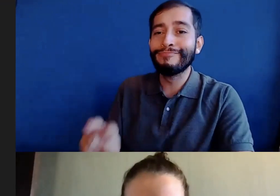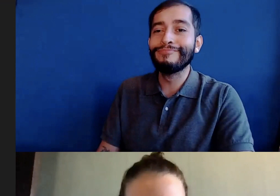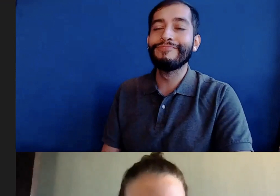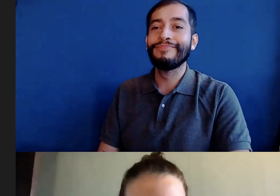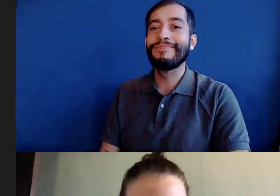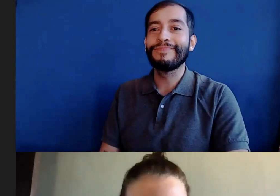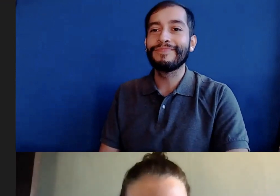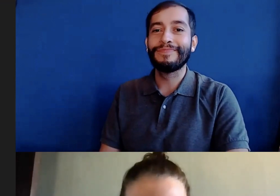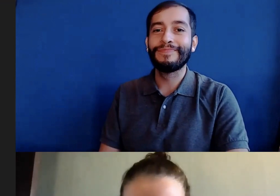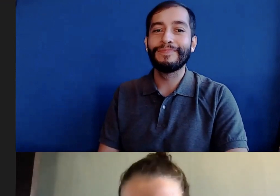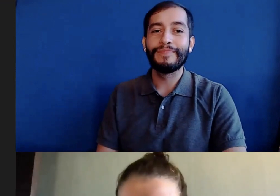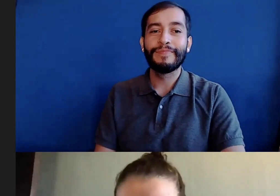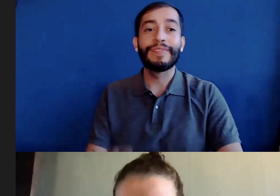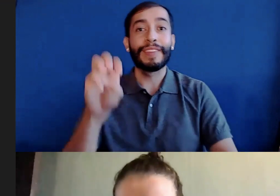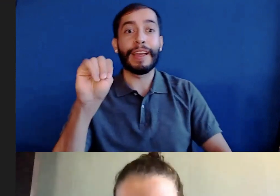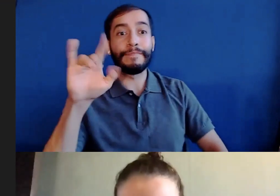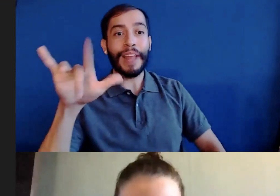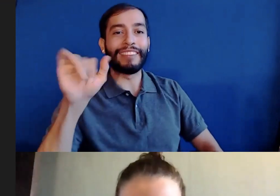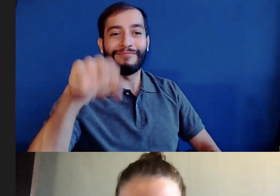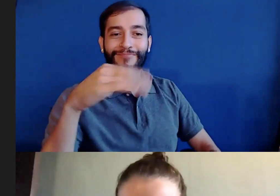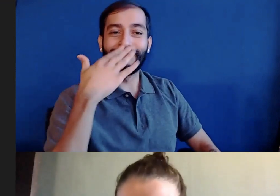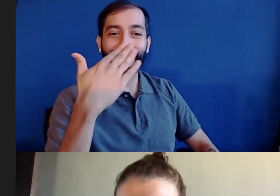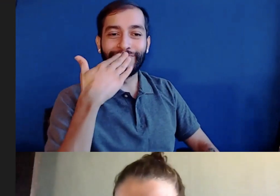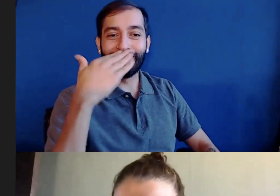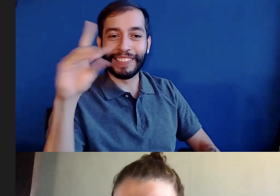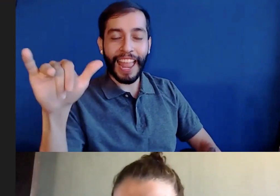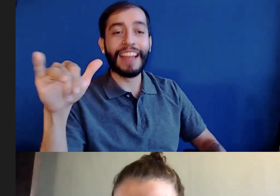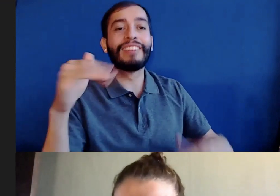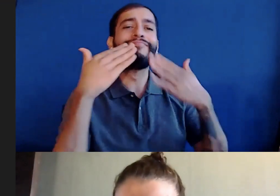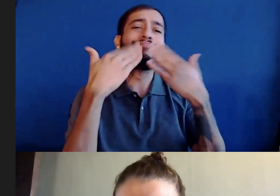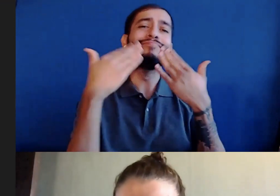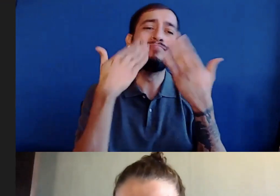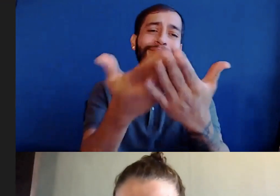Thank you, Dae, and thank you, everyone. This panel is really exciting.